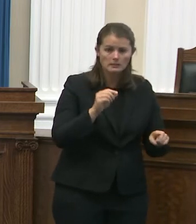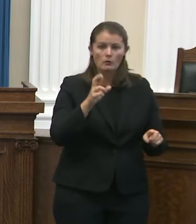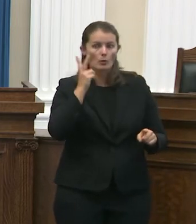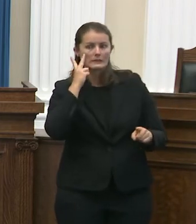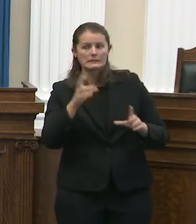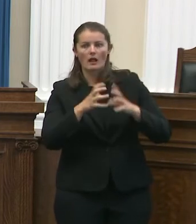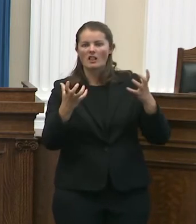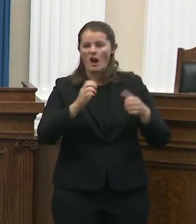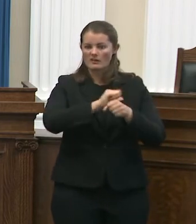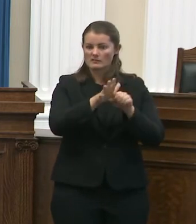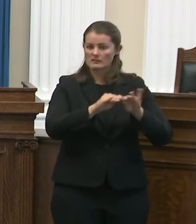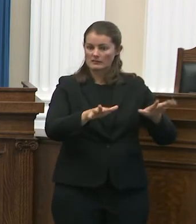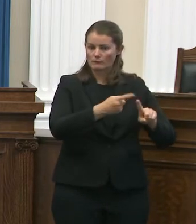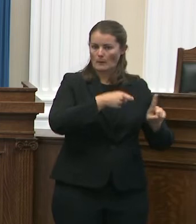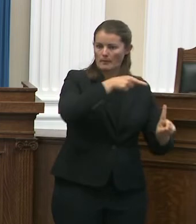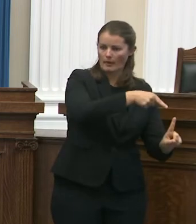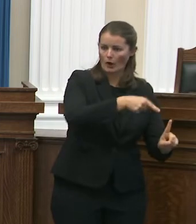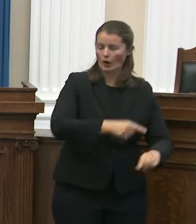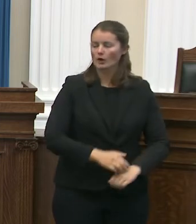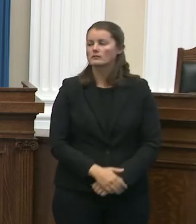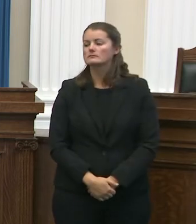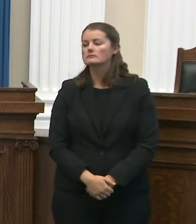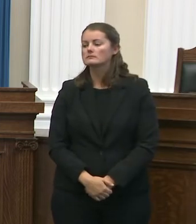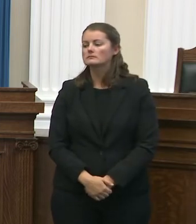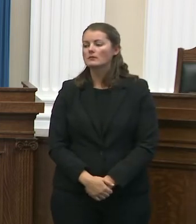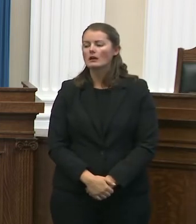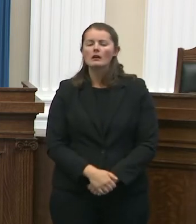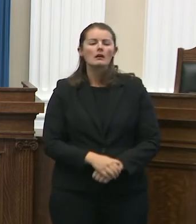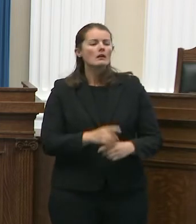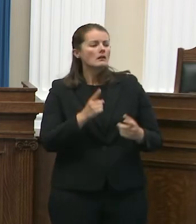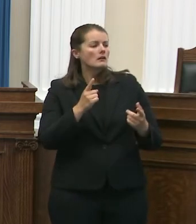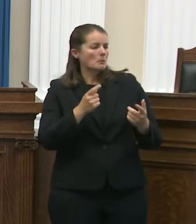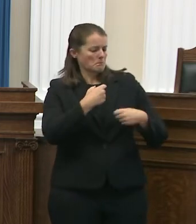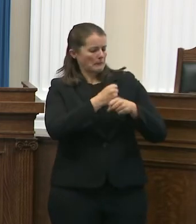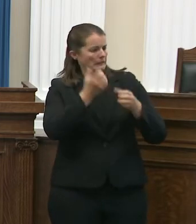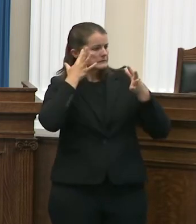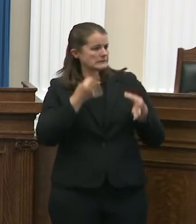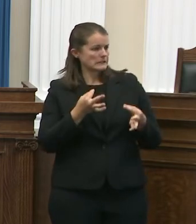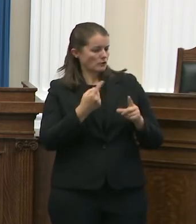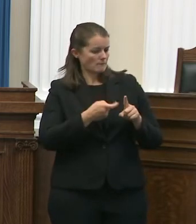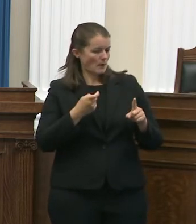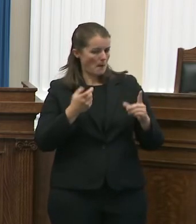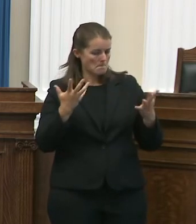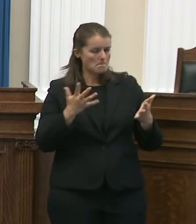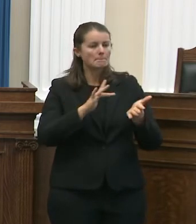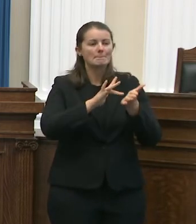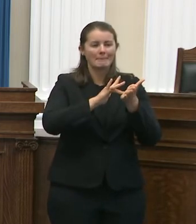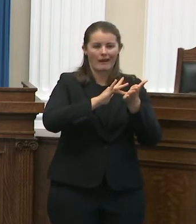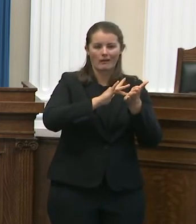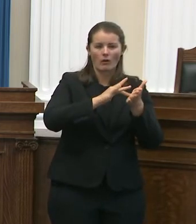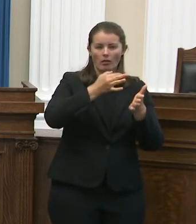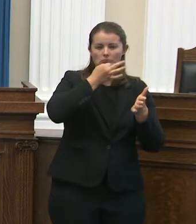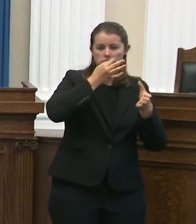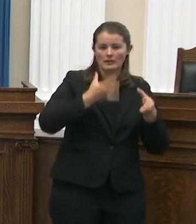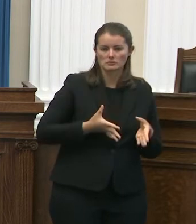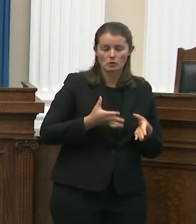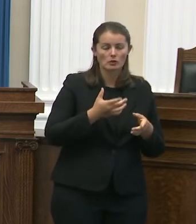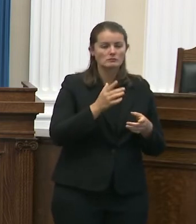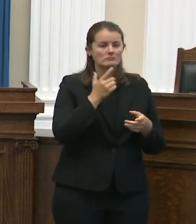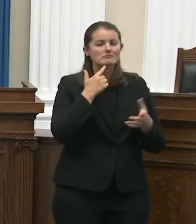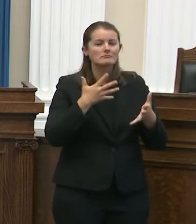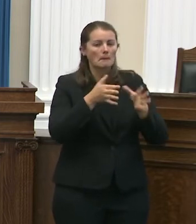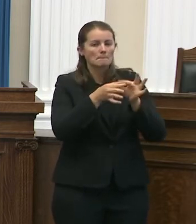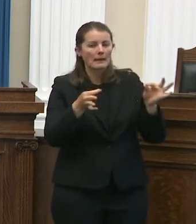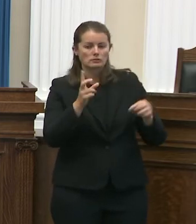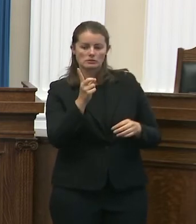The decisions that we made were made on advice of medical professionals, like I mentioned, Dr. Fauci, our own medical professionals. The data that we